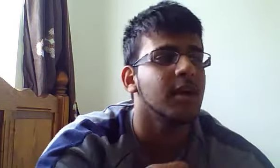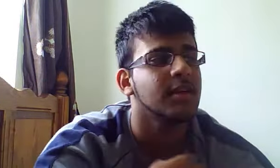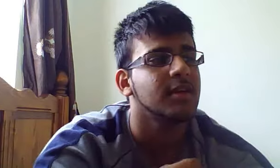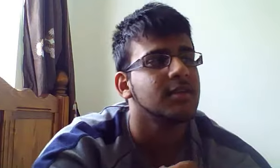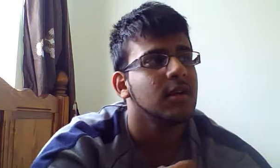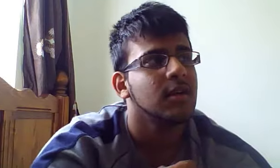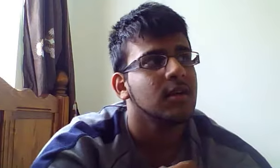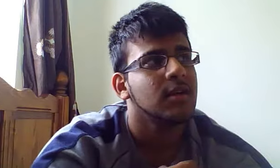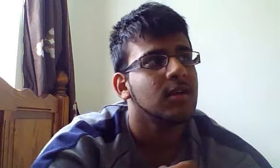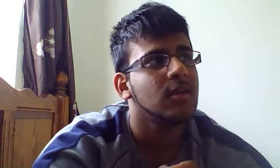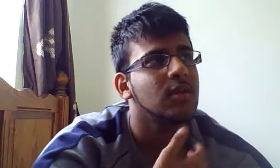honest.